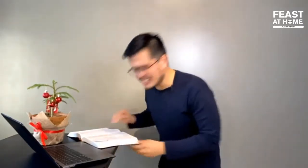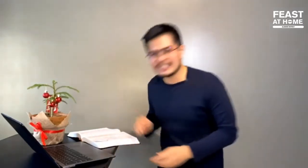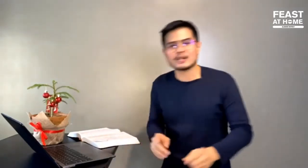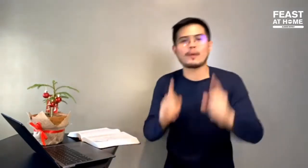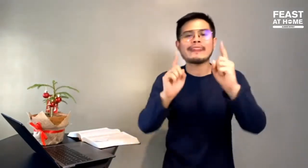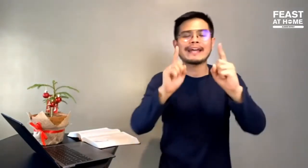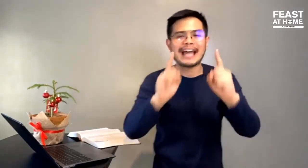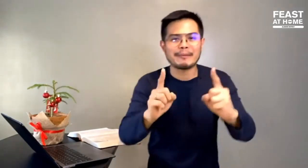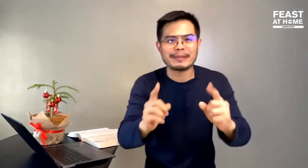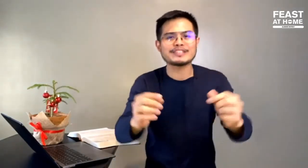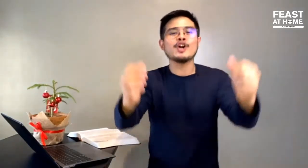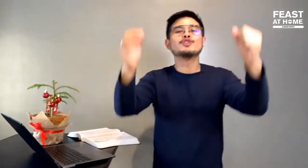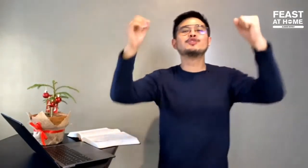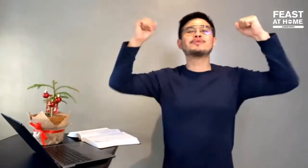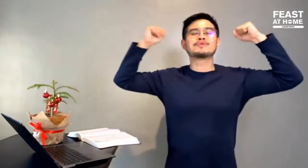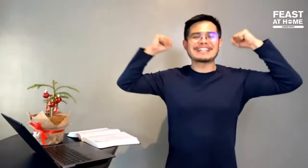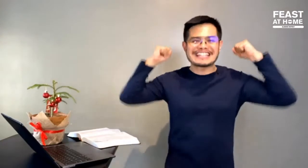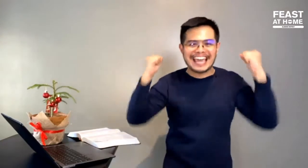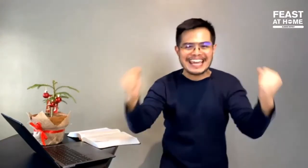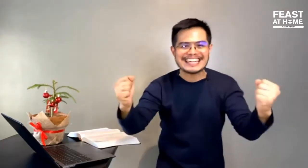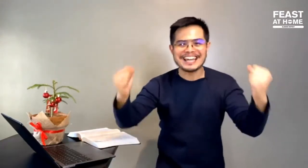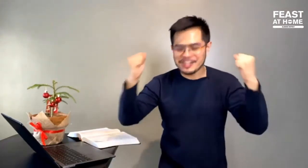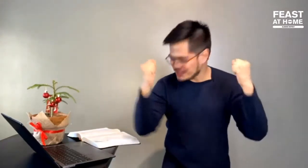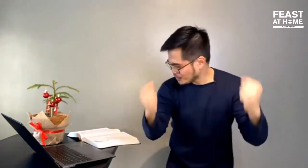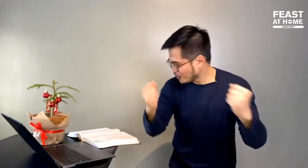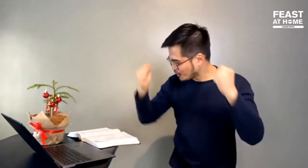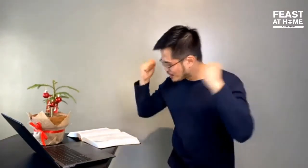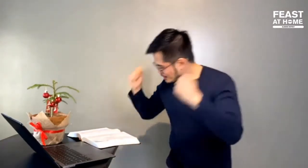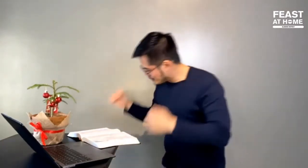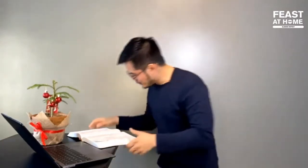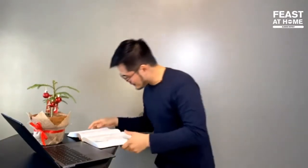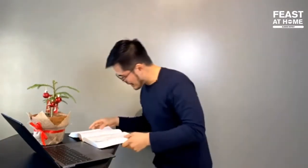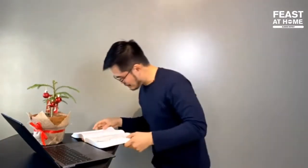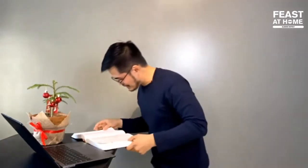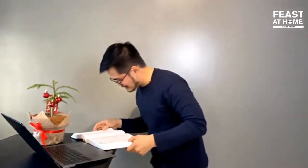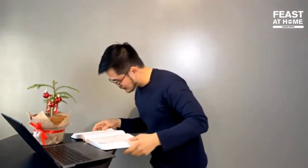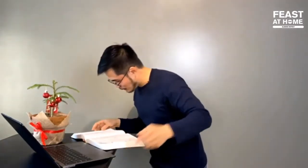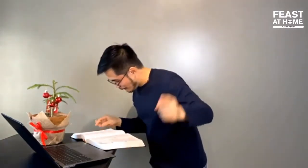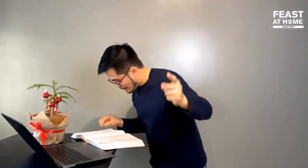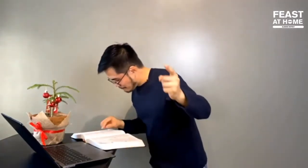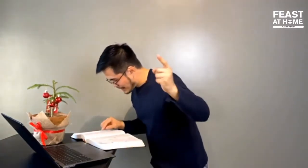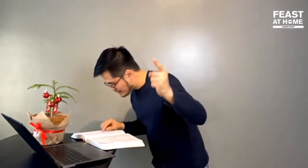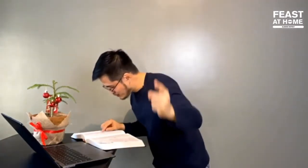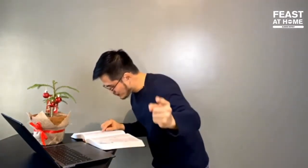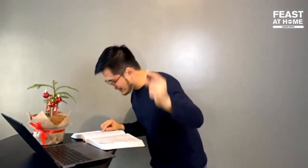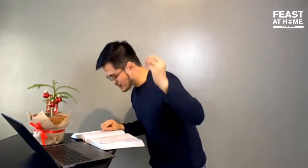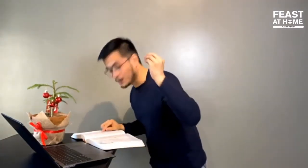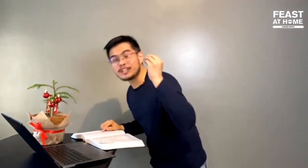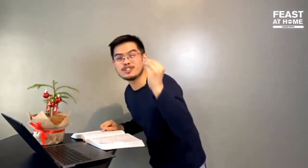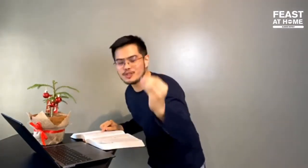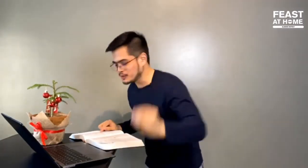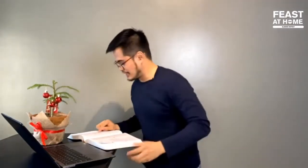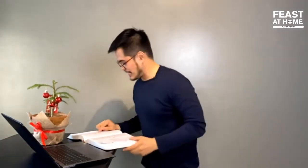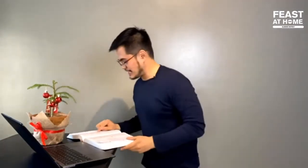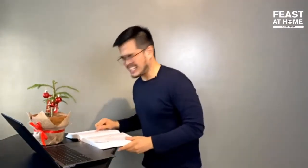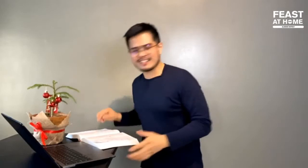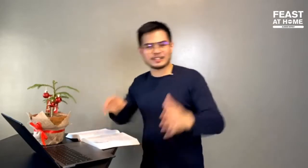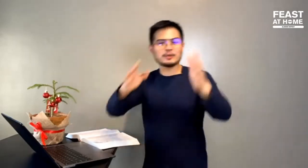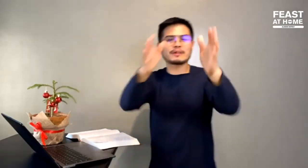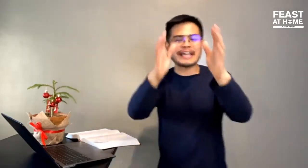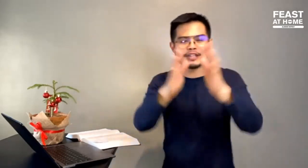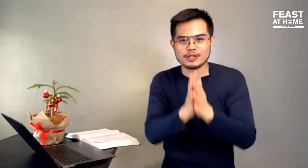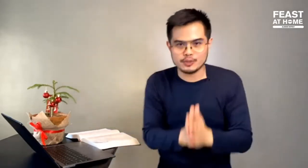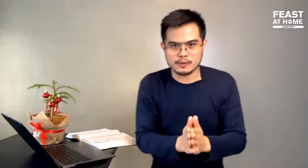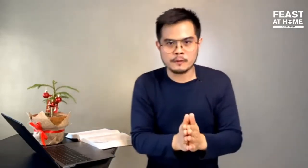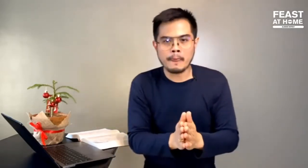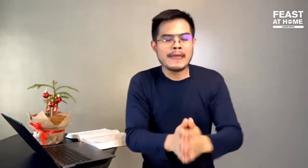psalmist says here, when that happens, you will regain your youth. Sabi niya dito, "My youth is renewed like eagles." That you